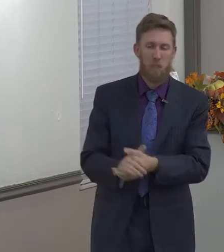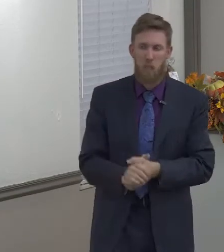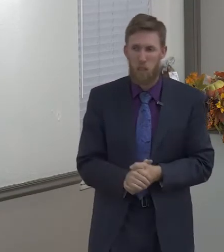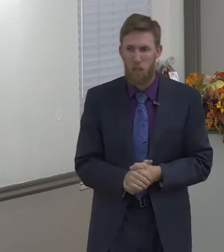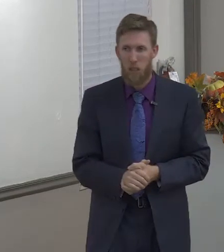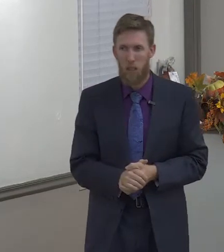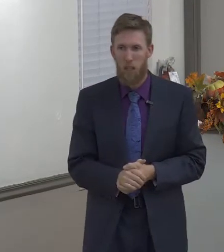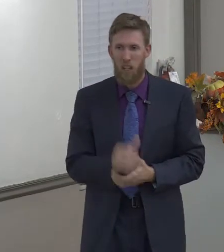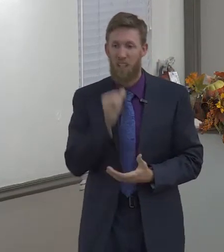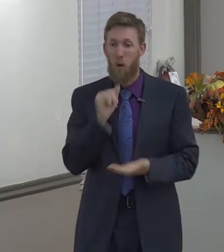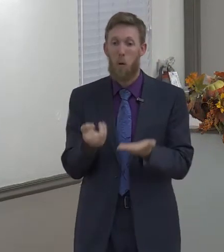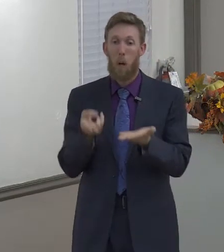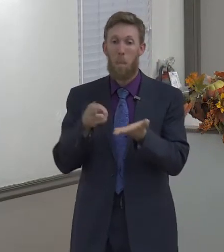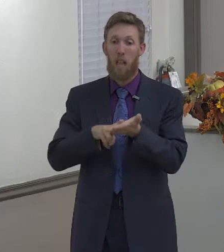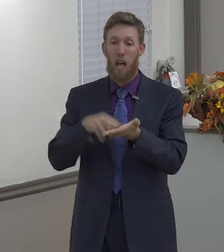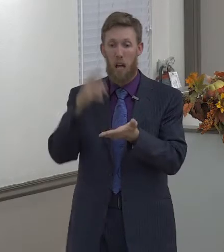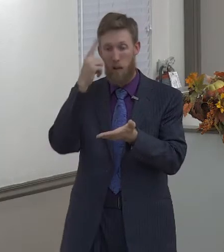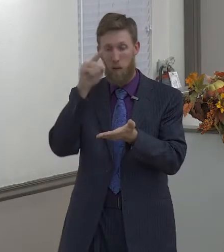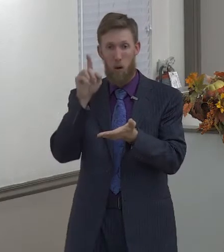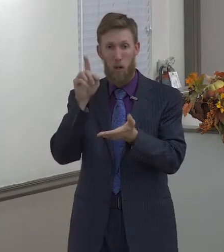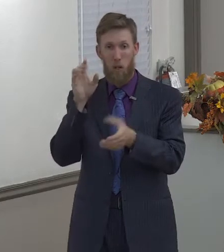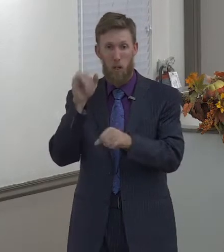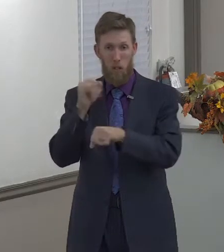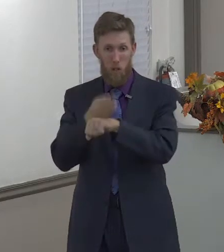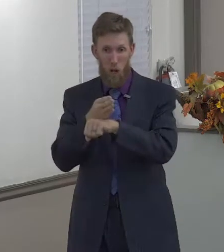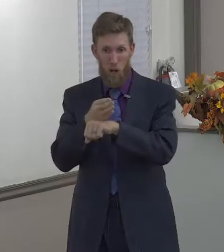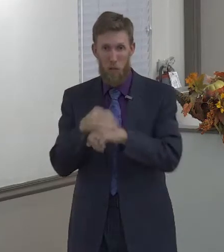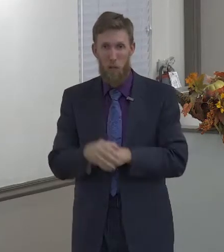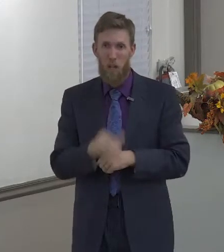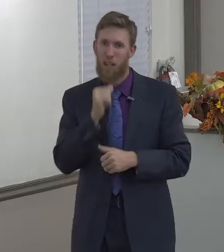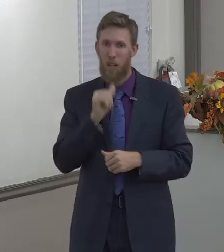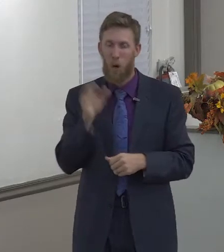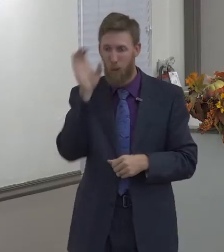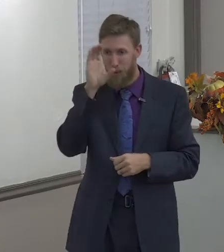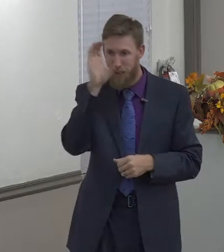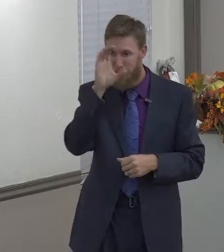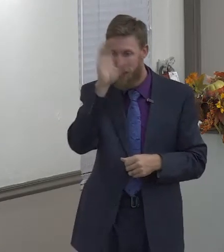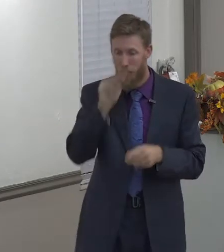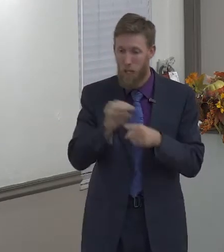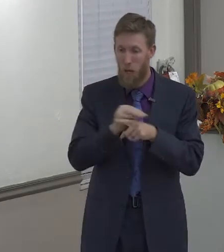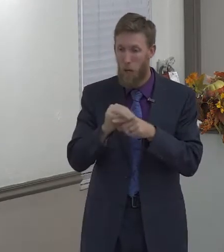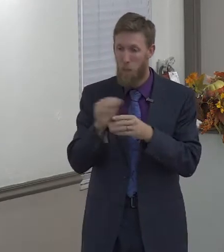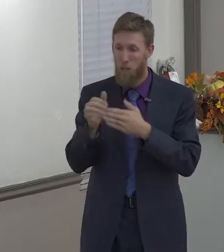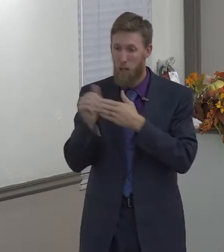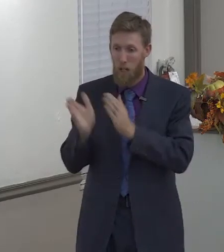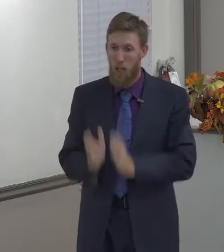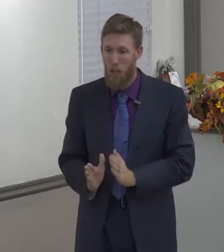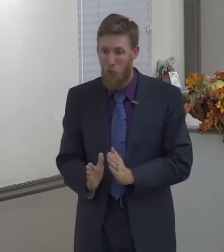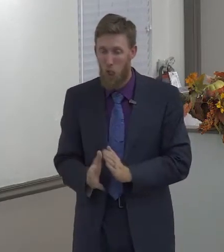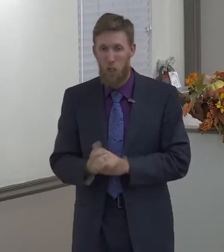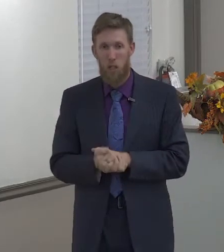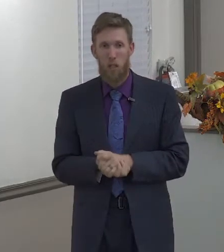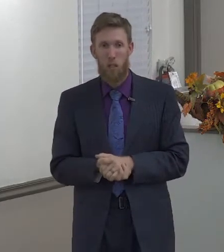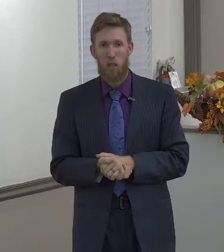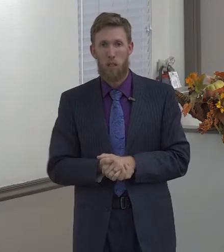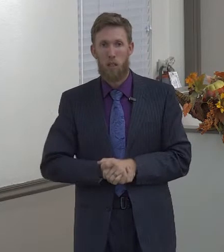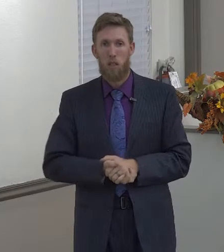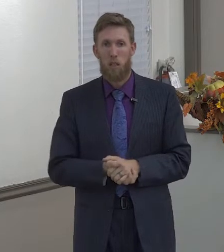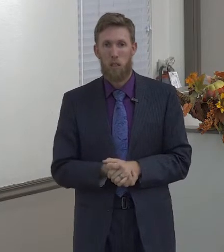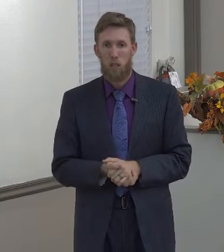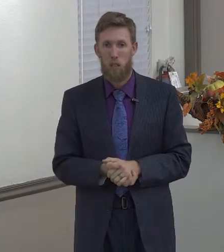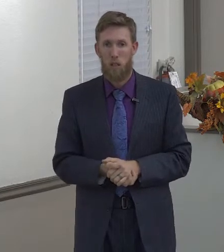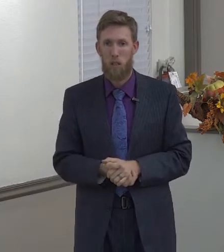help? Listen, all we're going to do is ask you to pray about something. And then we'll let God direct. That is the